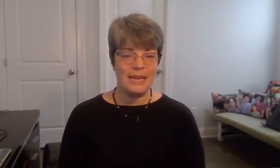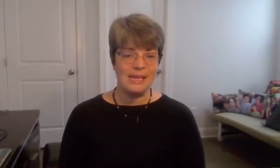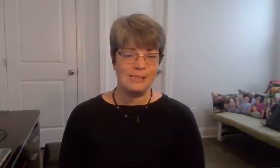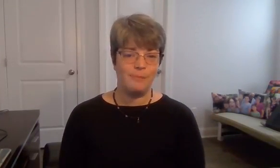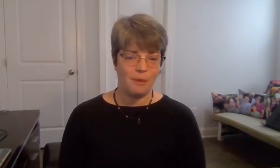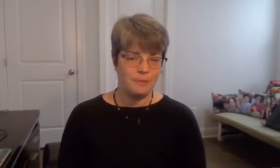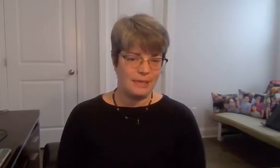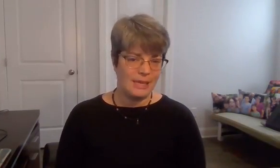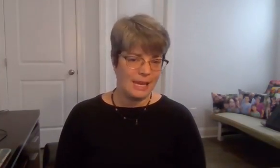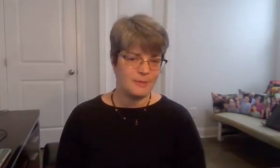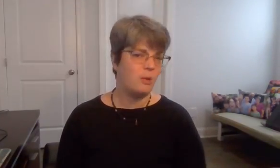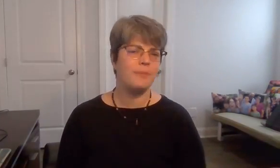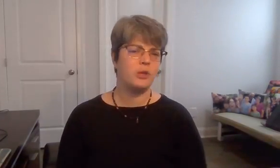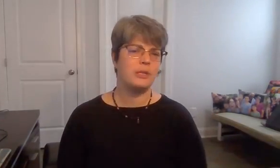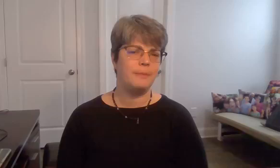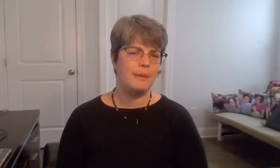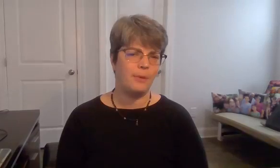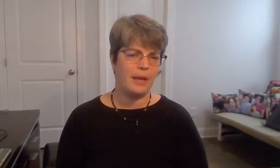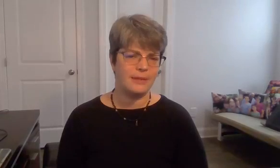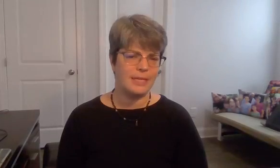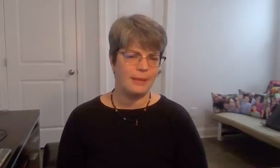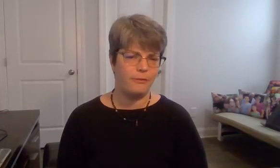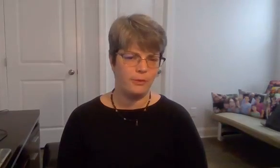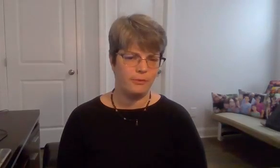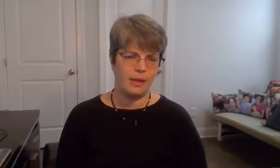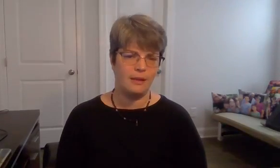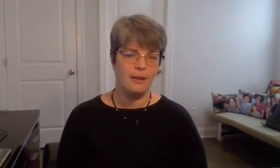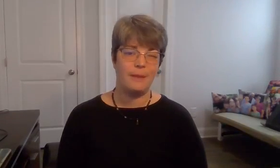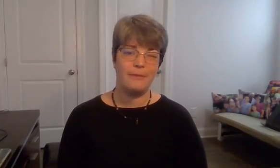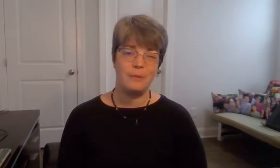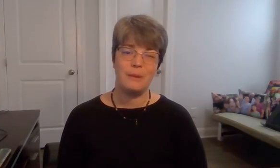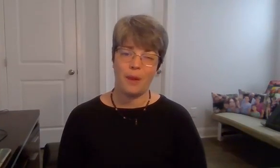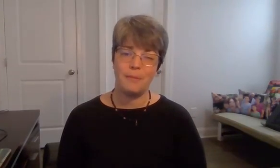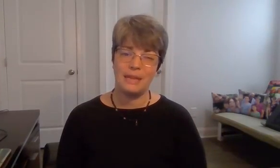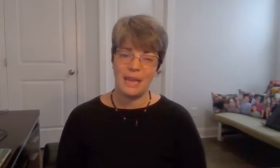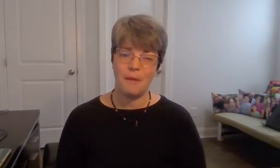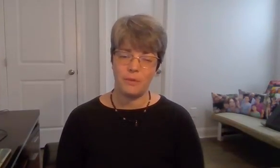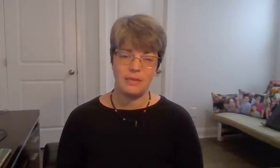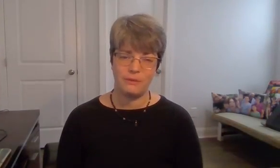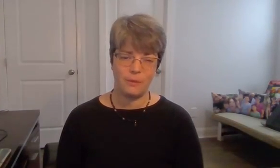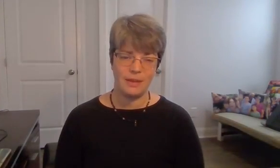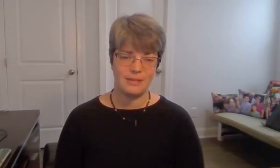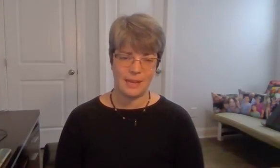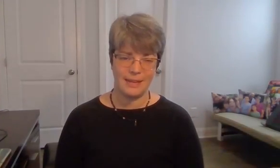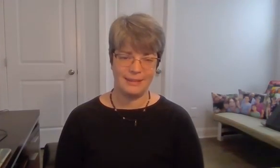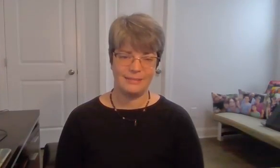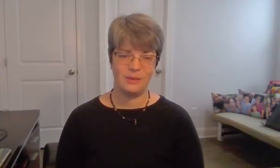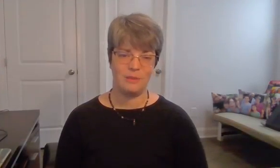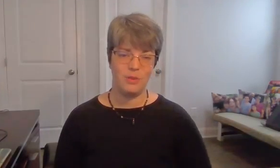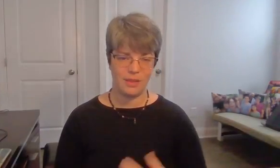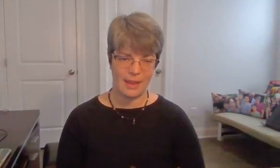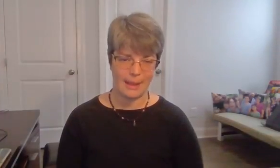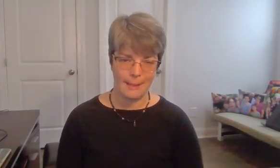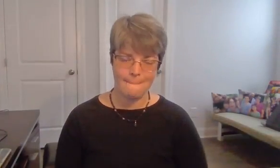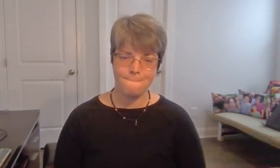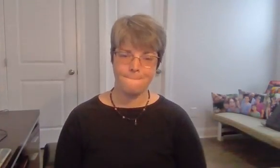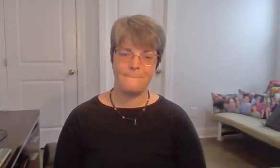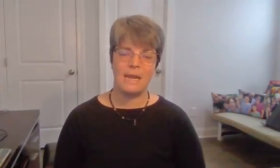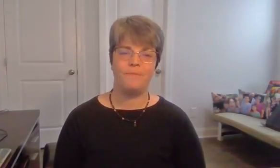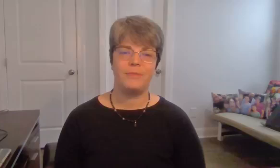everybody probably came up, so I'm sure some people had the same food, right? But everybody probably came up with a different way to sign it or communicate it. That's